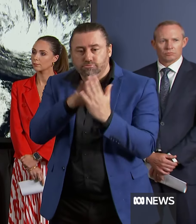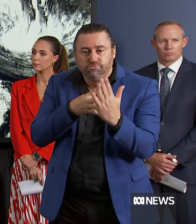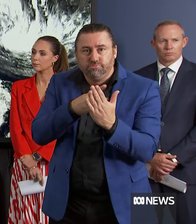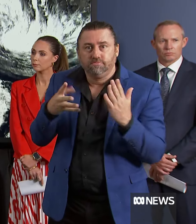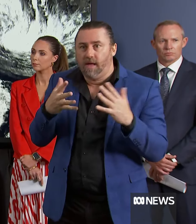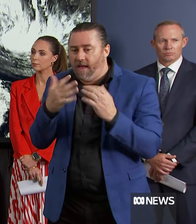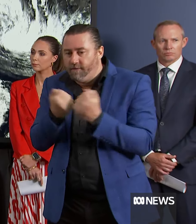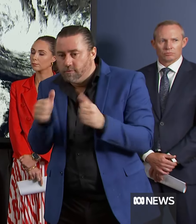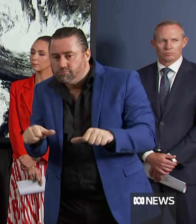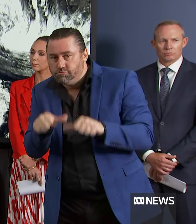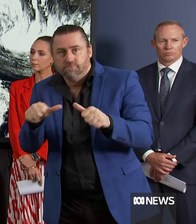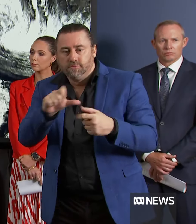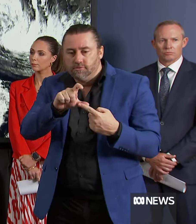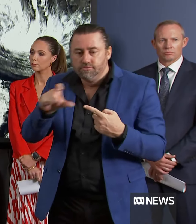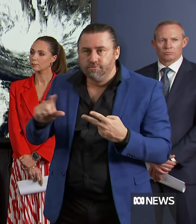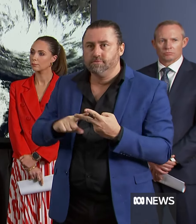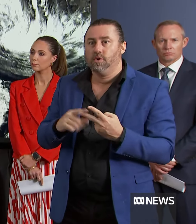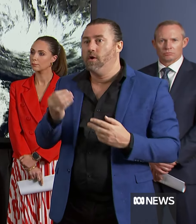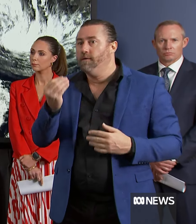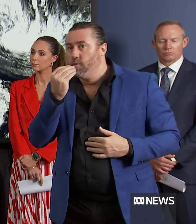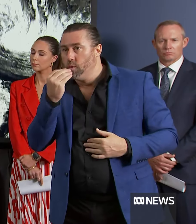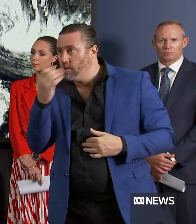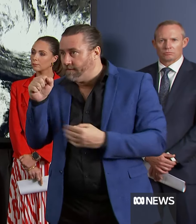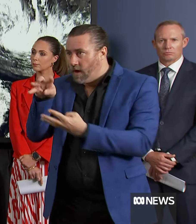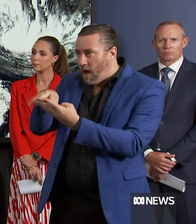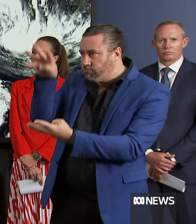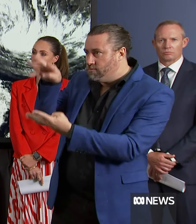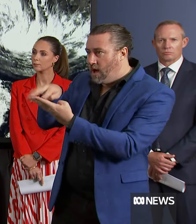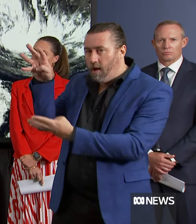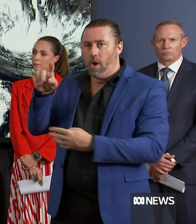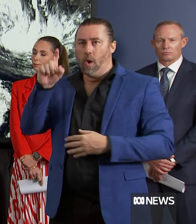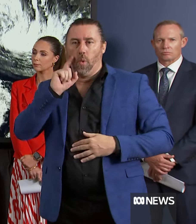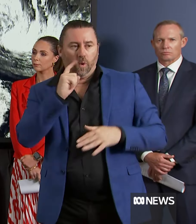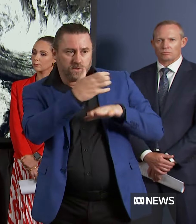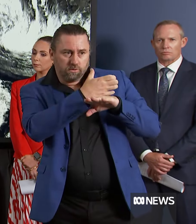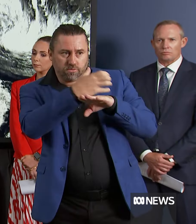food, water, communications available to support you for 72 hours.